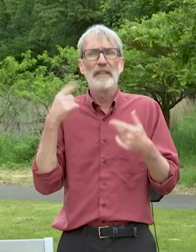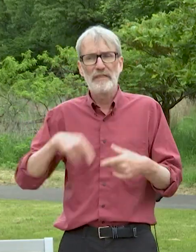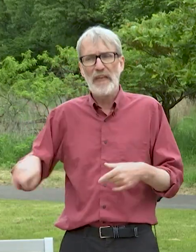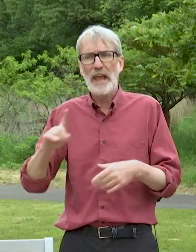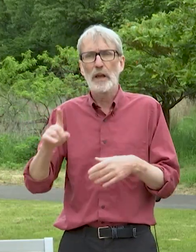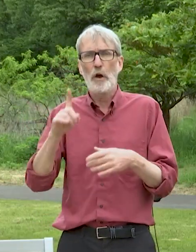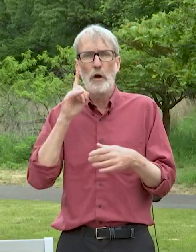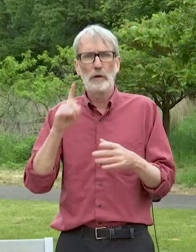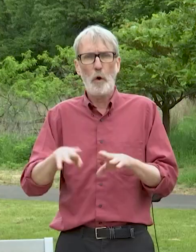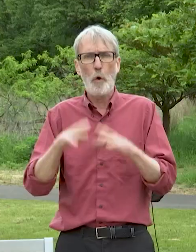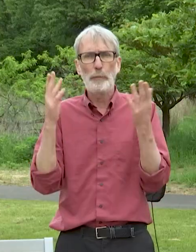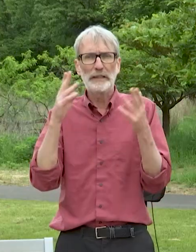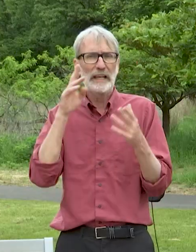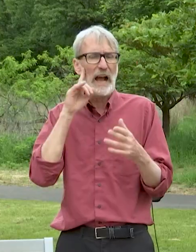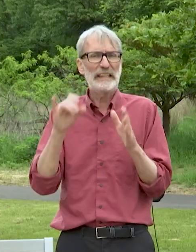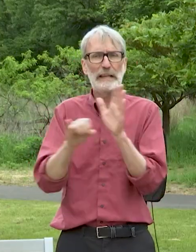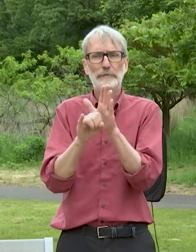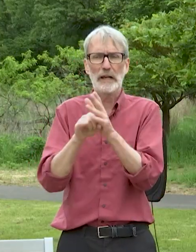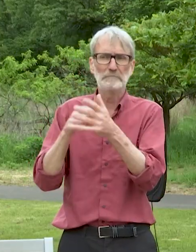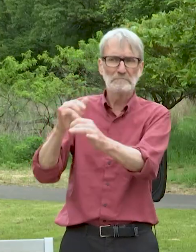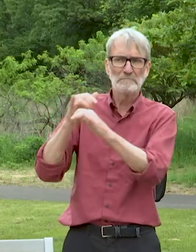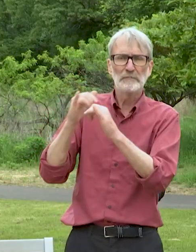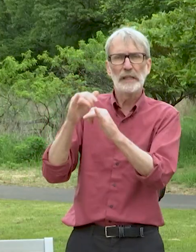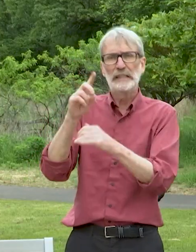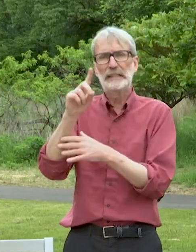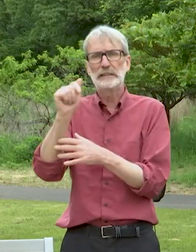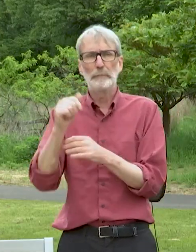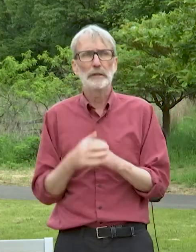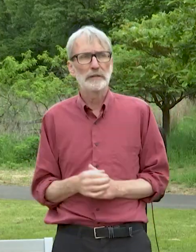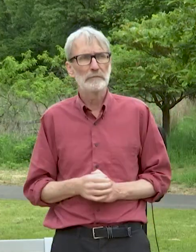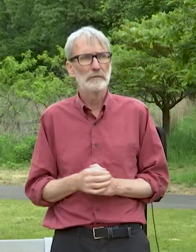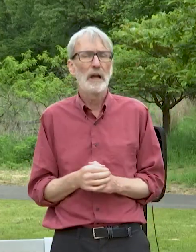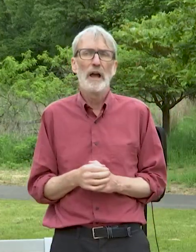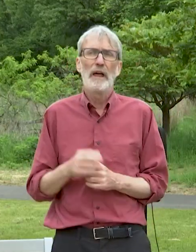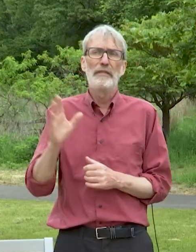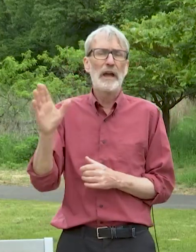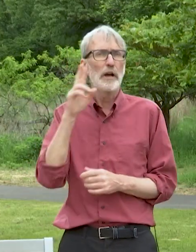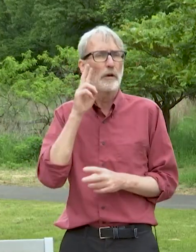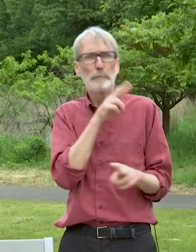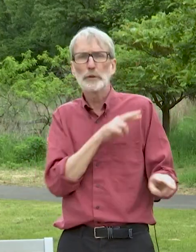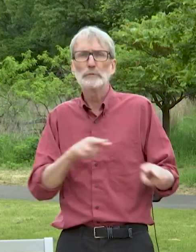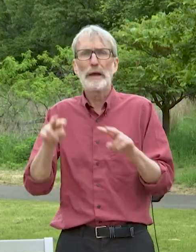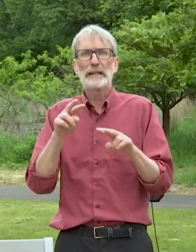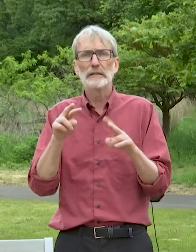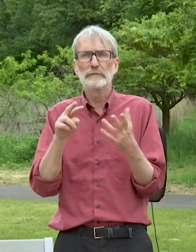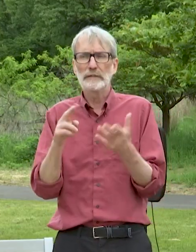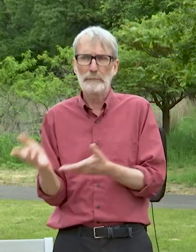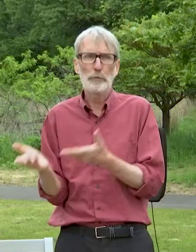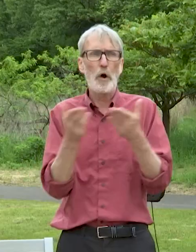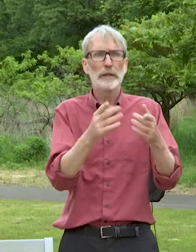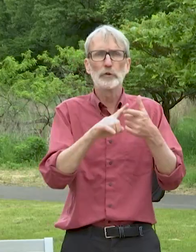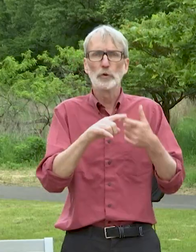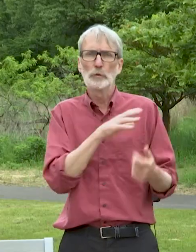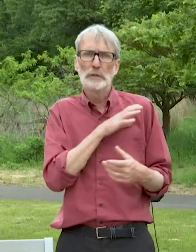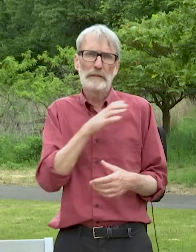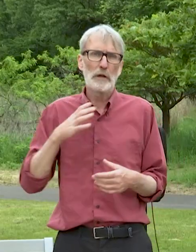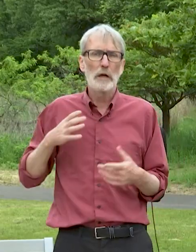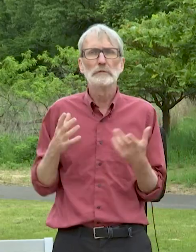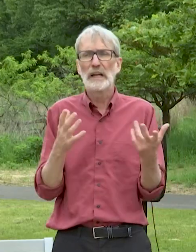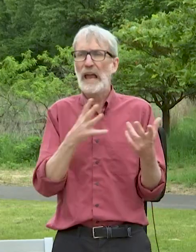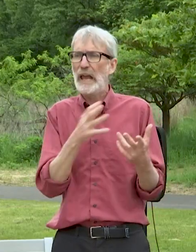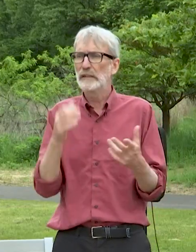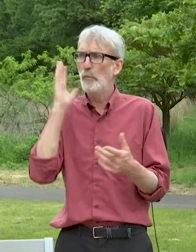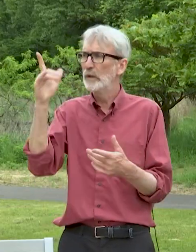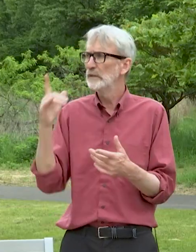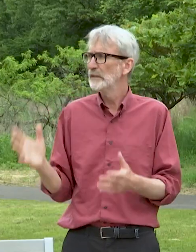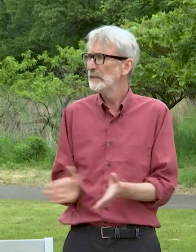openly identify with the disability community. And they've brought that perspective to the General Assembly, and they're here today to